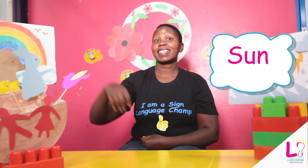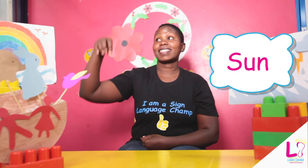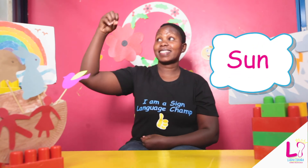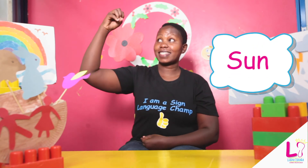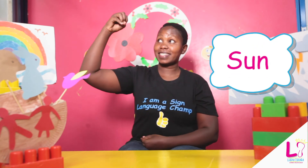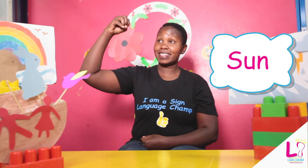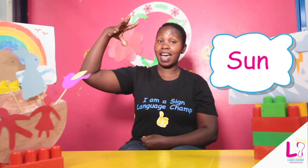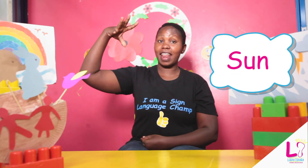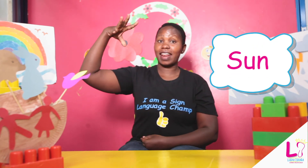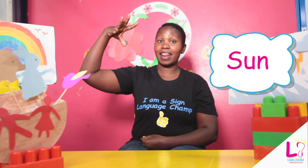Sun,